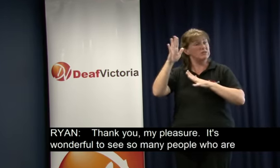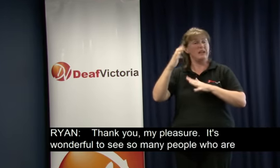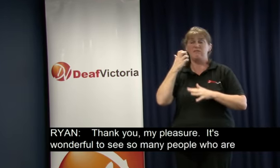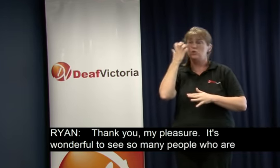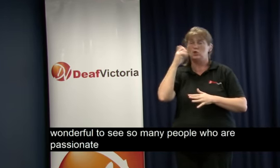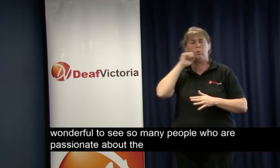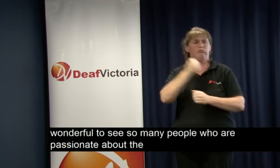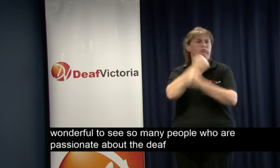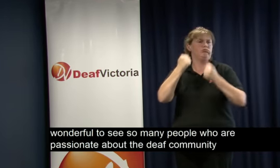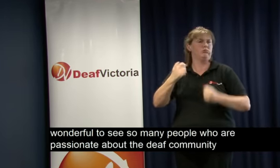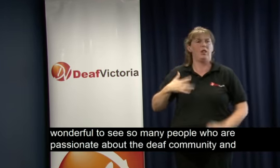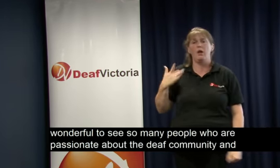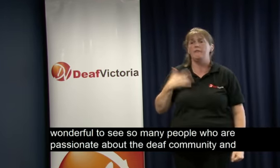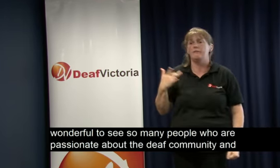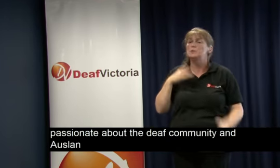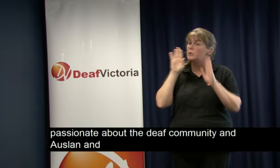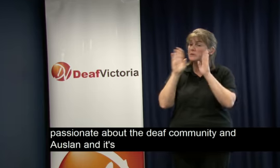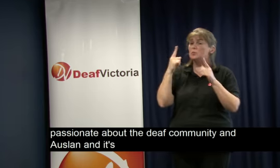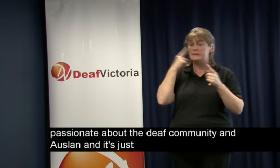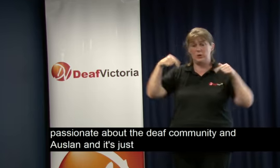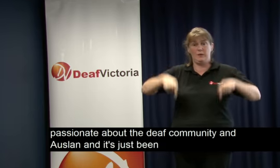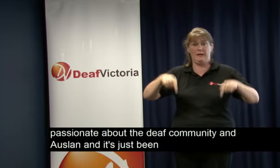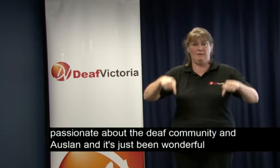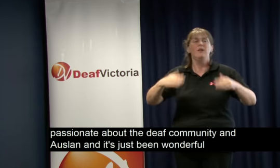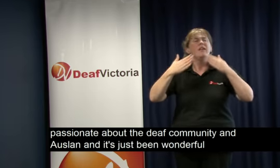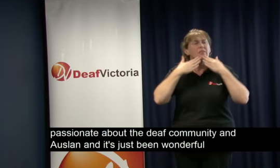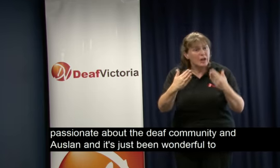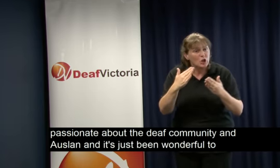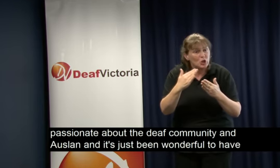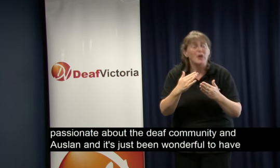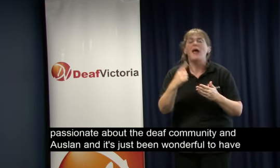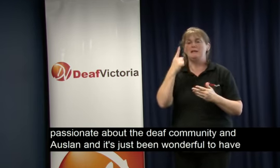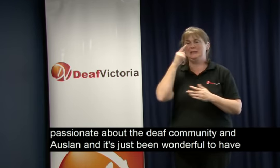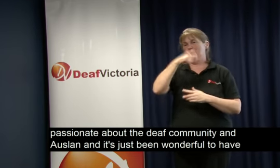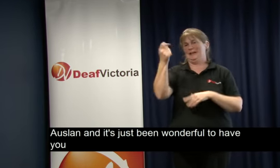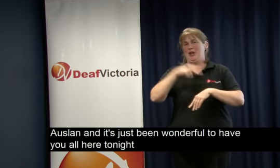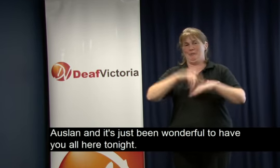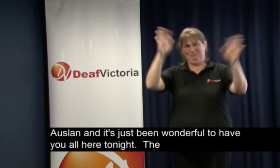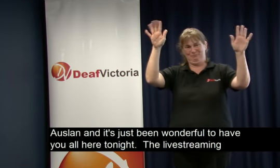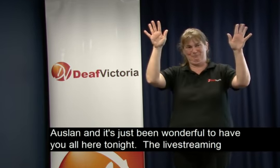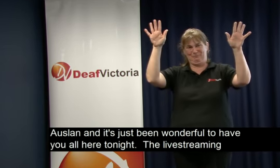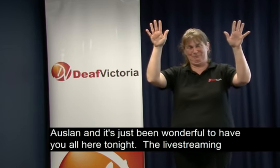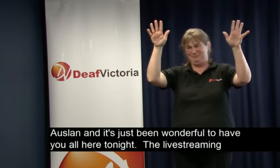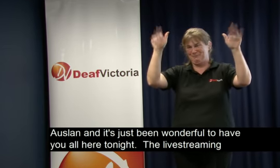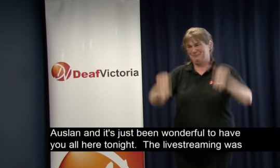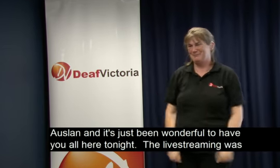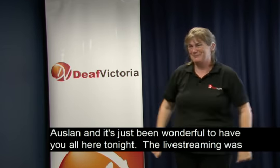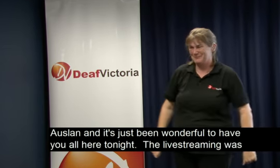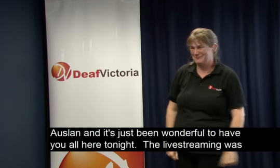to have you all here tonight. And the live streaming was fantastic. So thank you again, and see you next time. Good night.